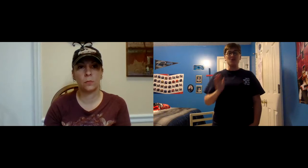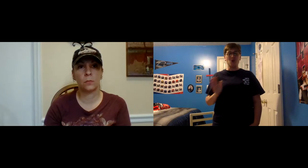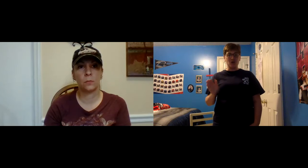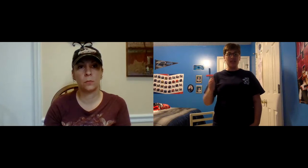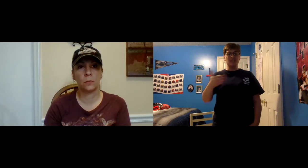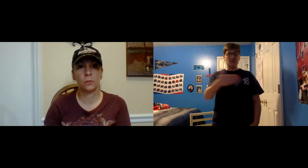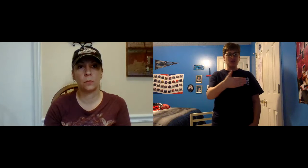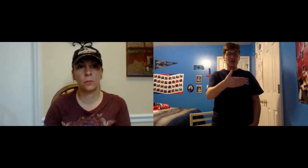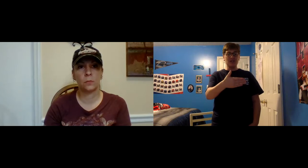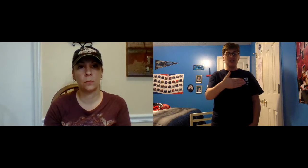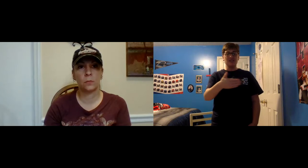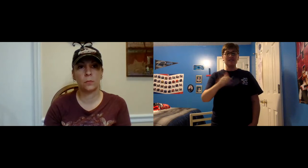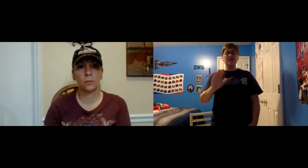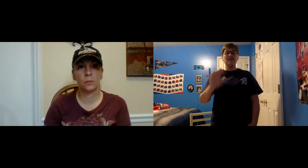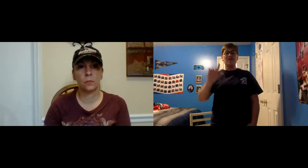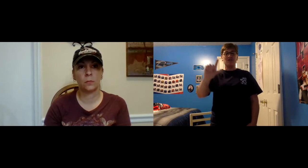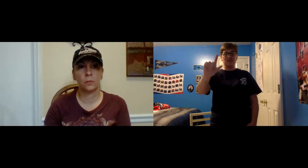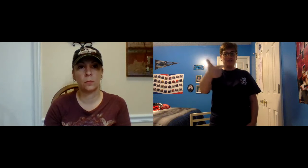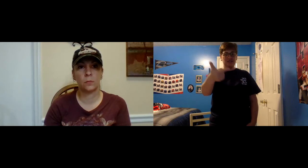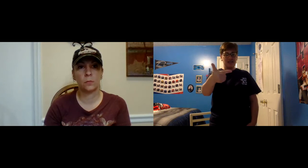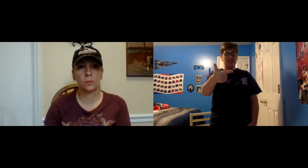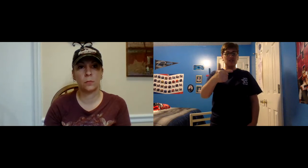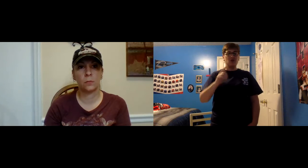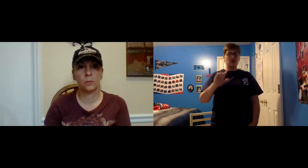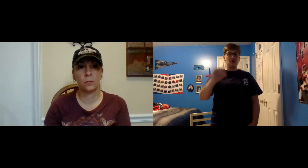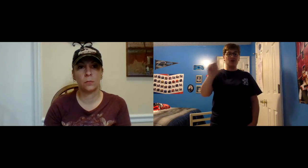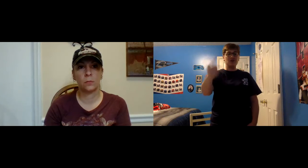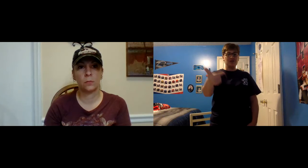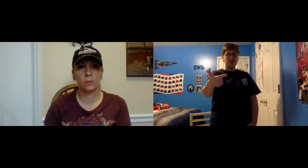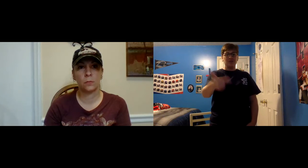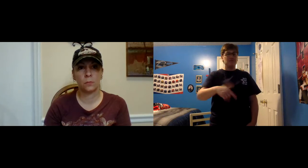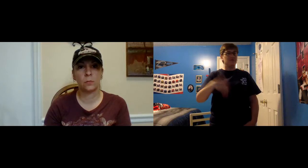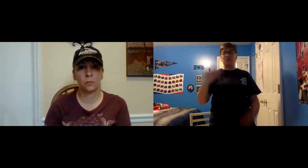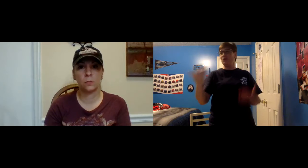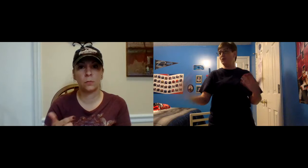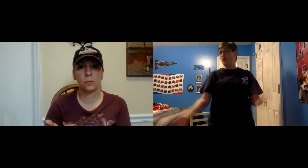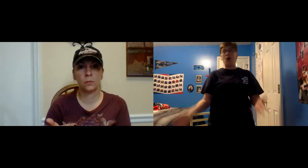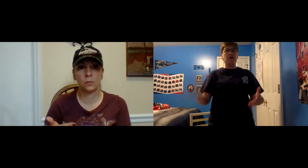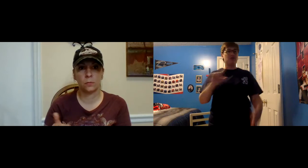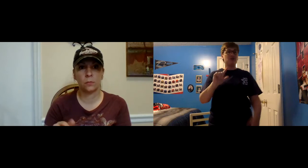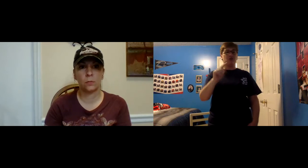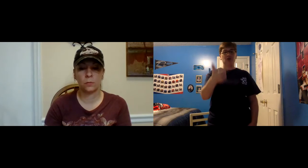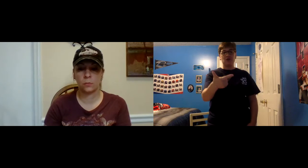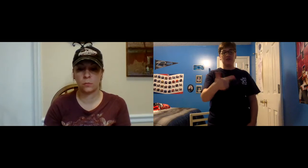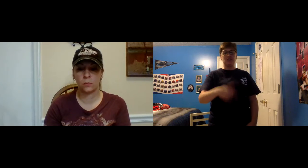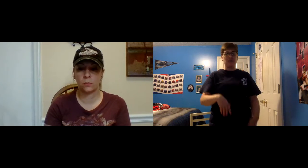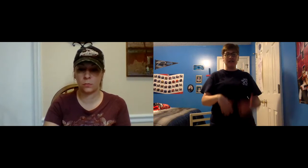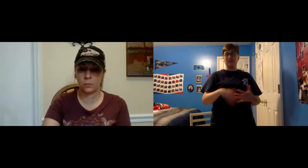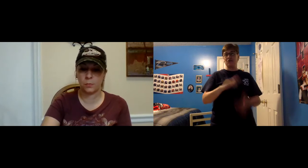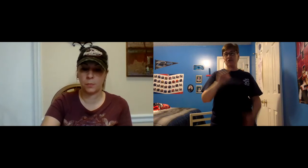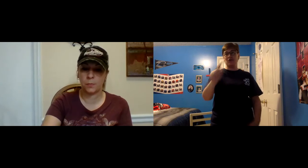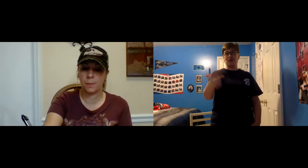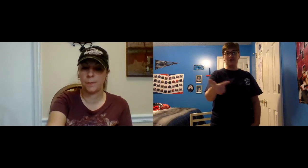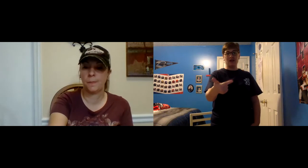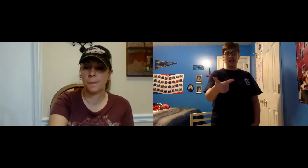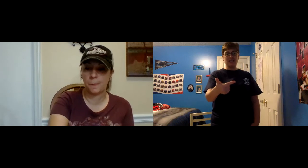talking about turning as far as directions versus it's your turn to talk, it's your turn to speak, it's